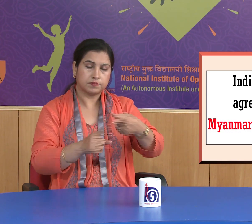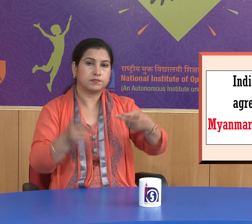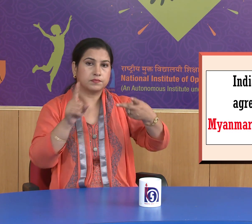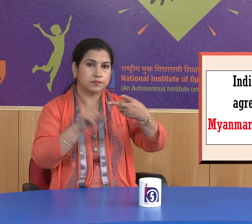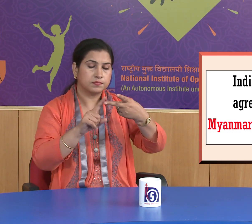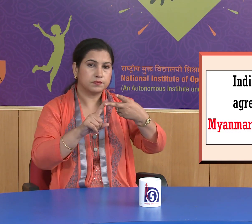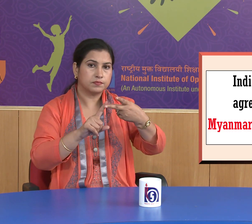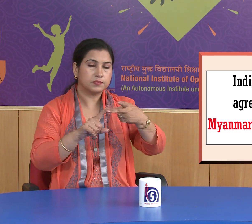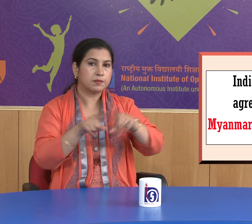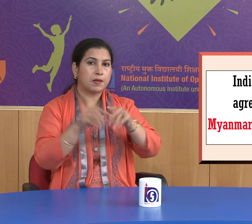and Bangladesh